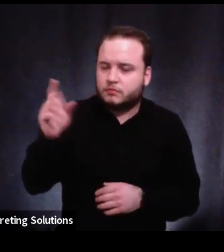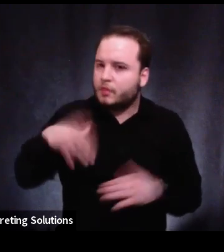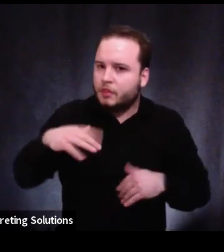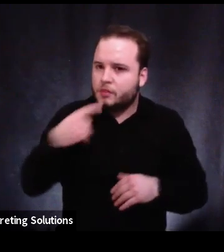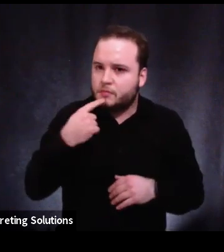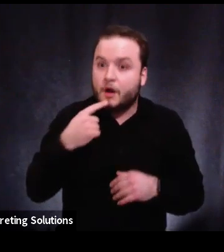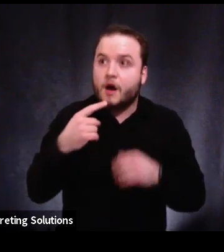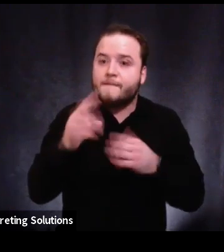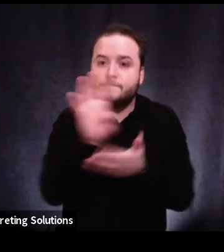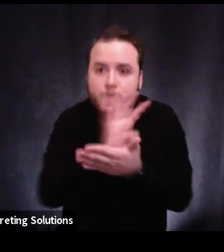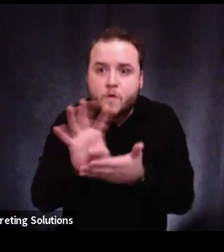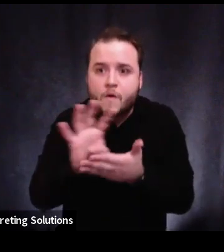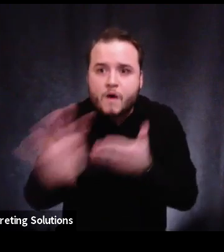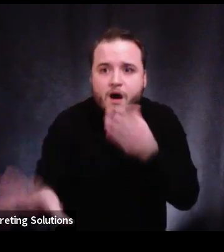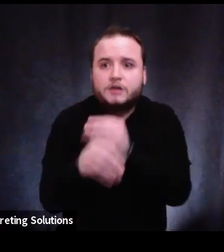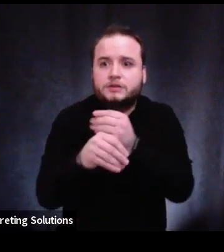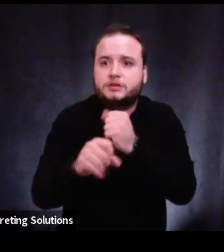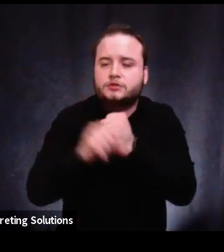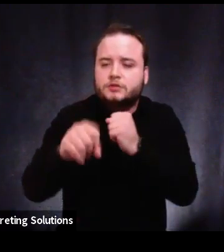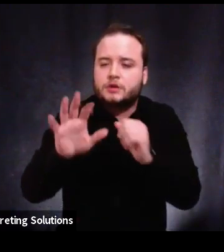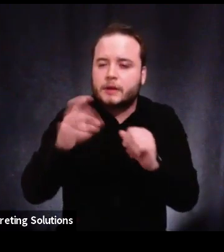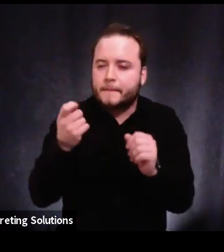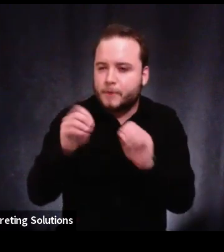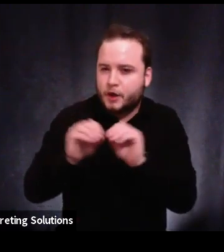for the model assumption.